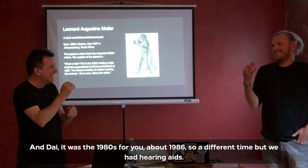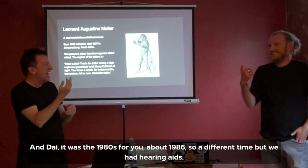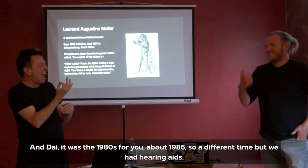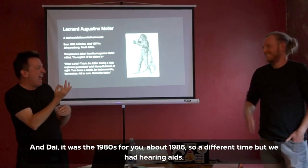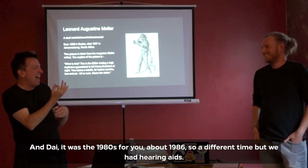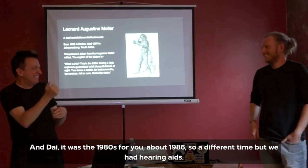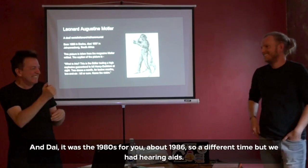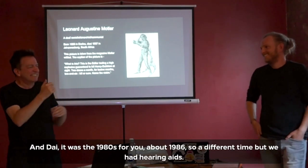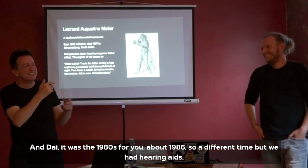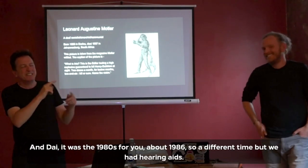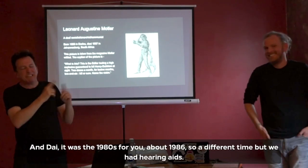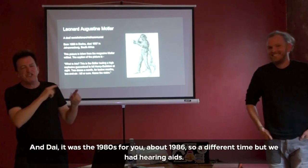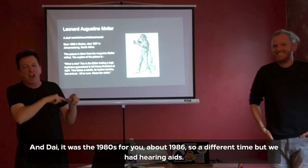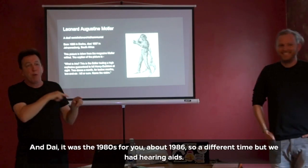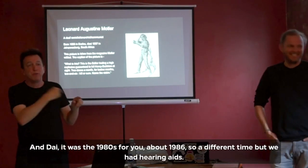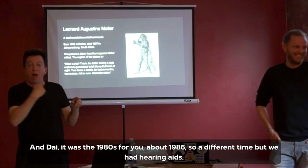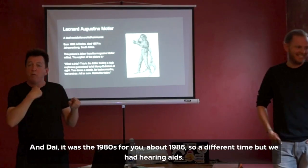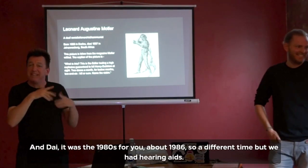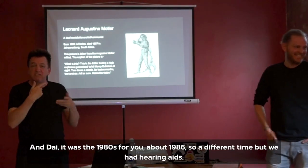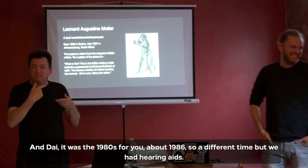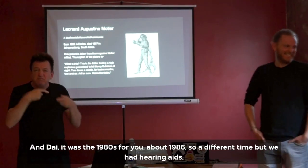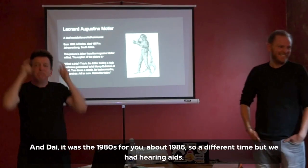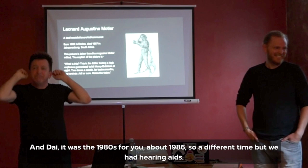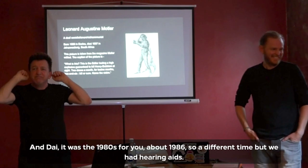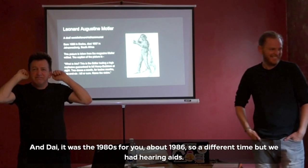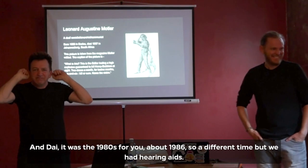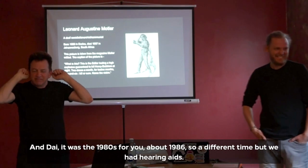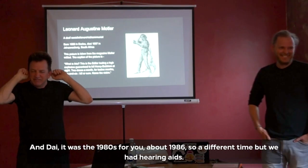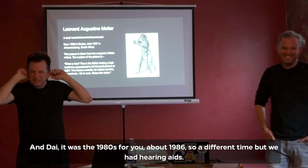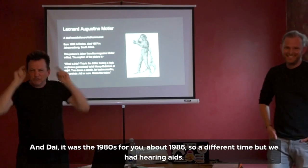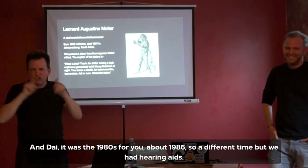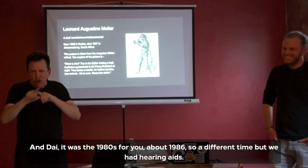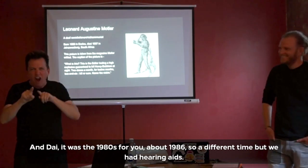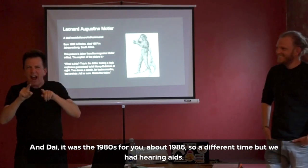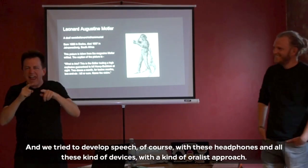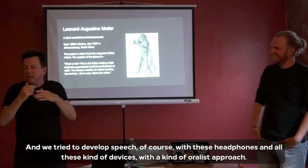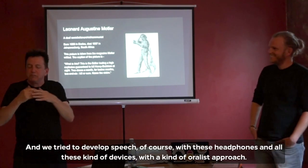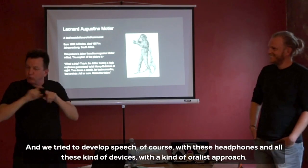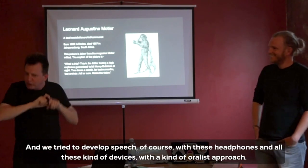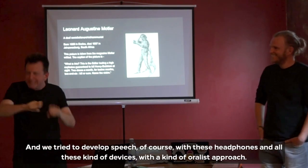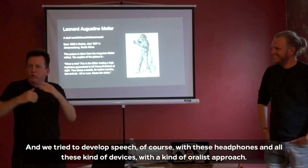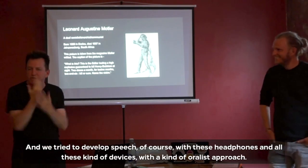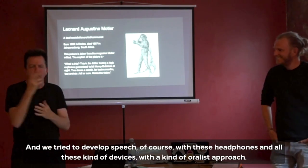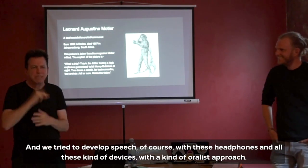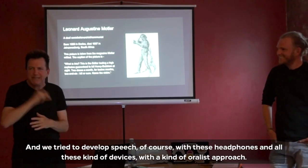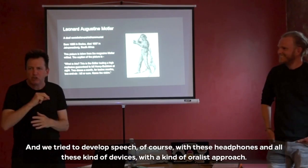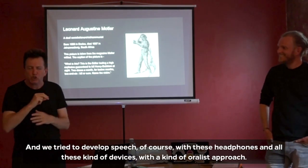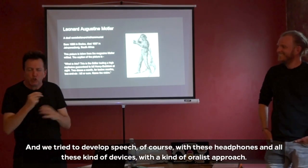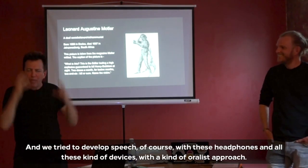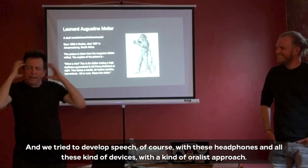was the 80s for you, so about 1986, so different times. But we had hearing aids, and we tried to develop speech,